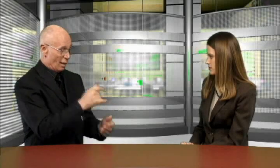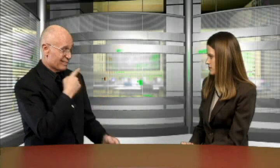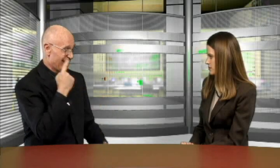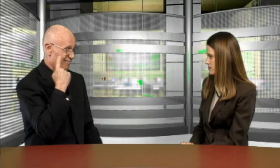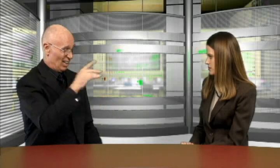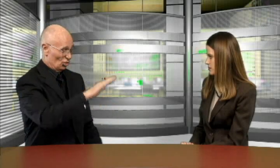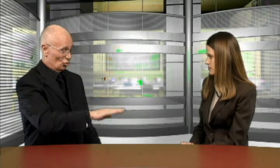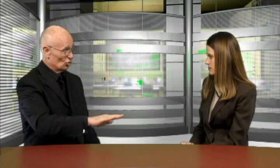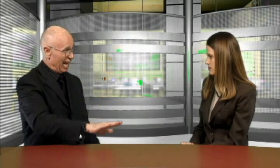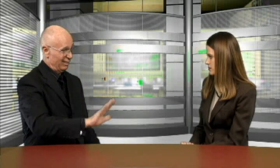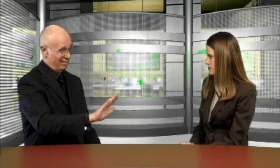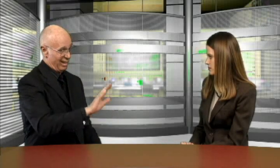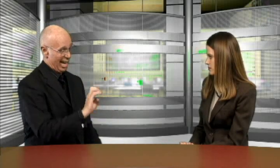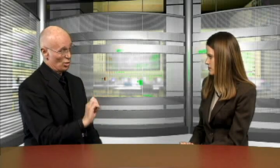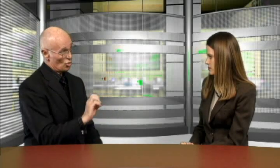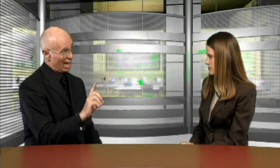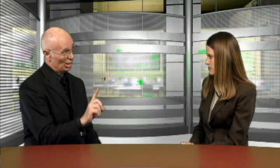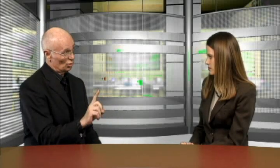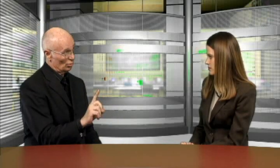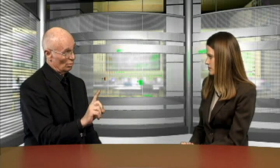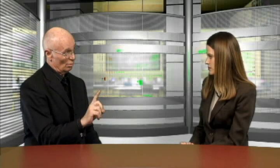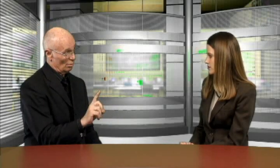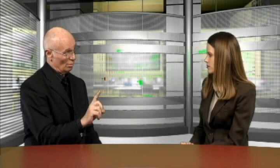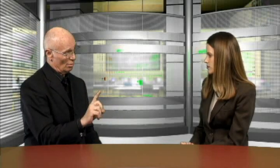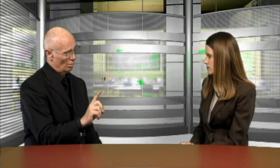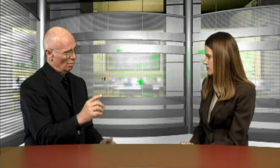charge in controlling that deaf child's education,